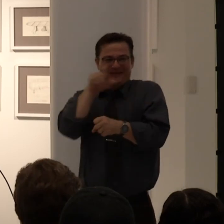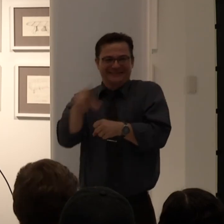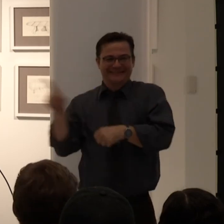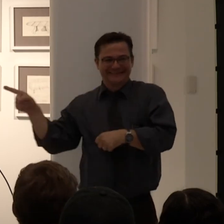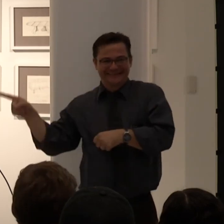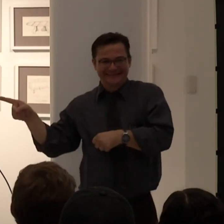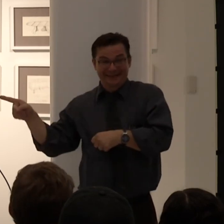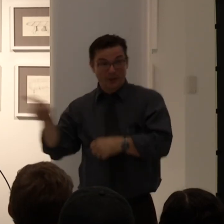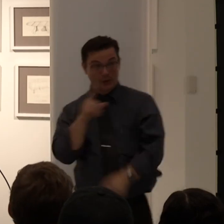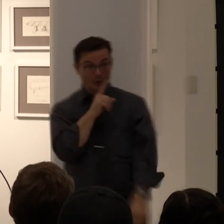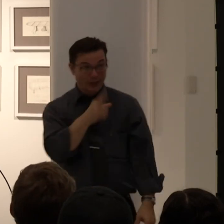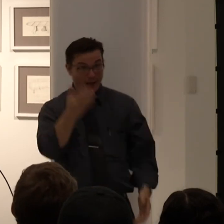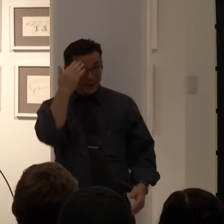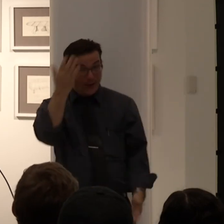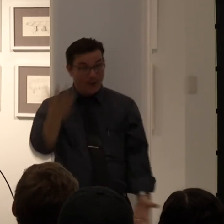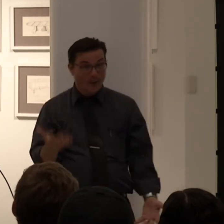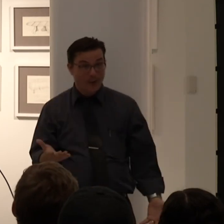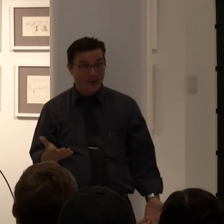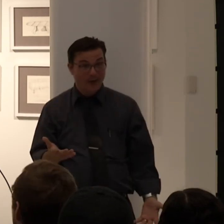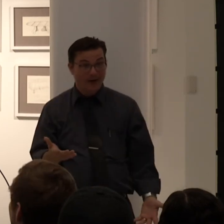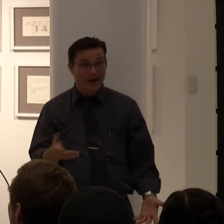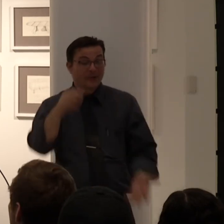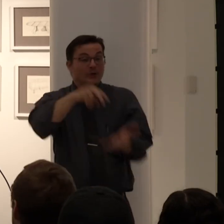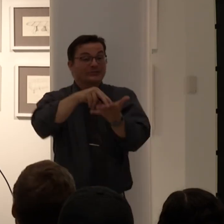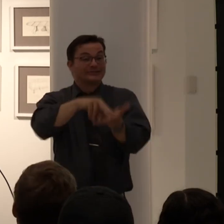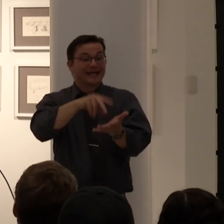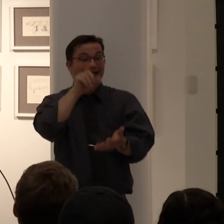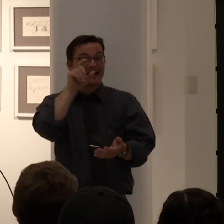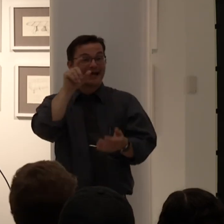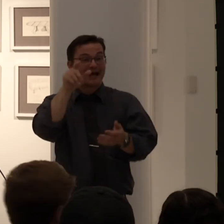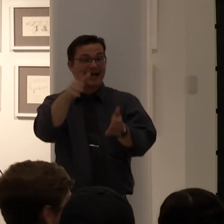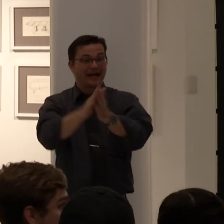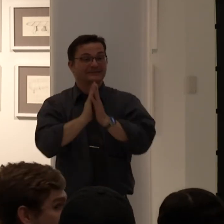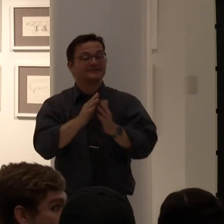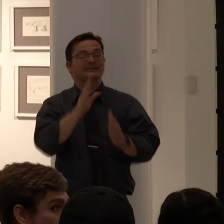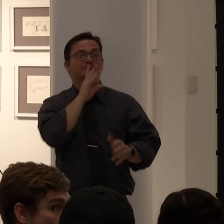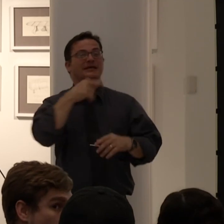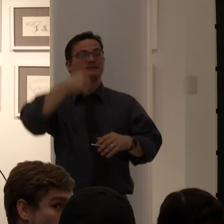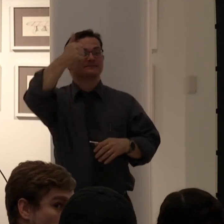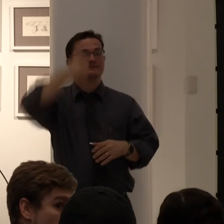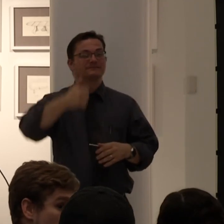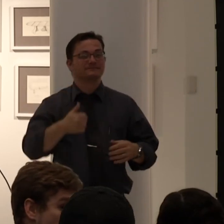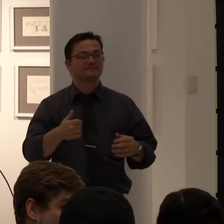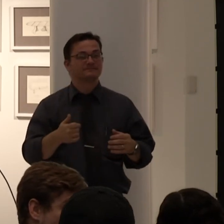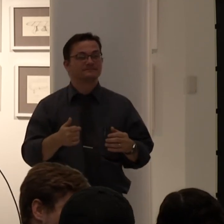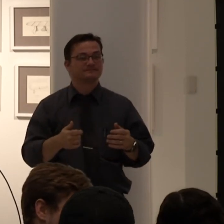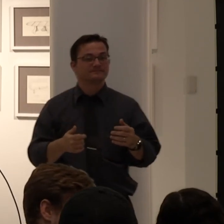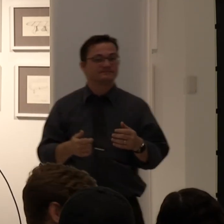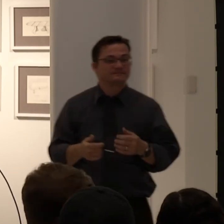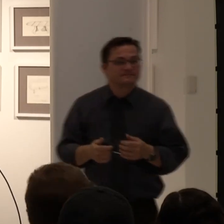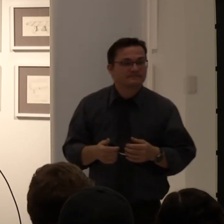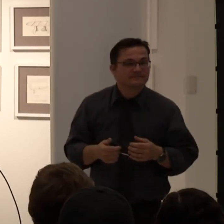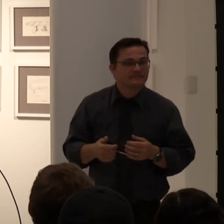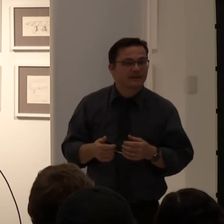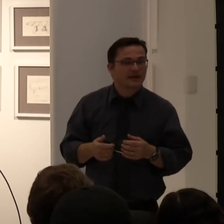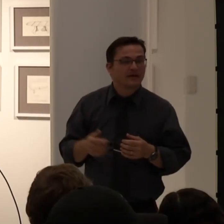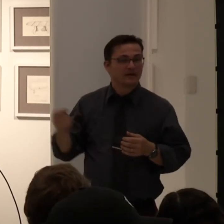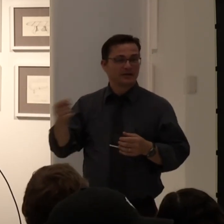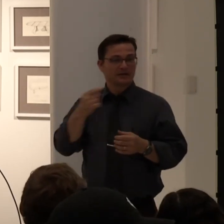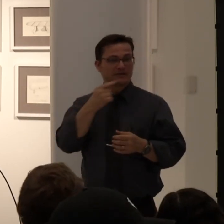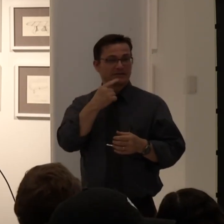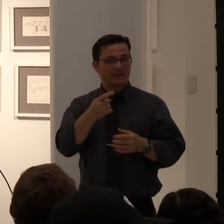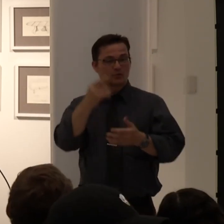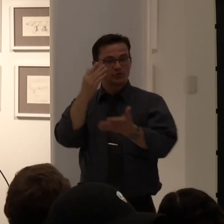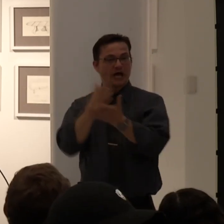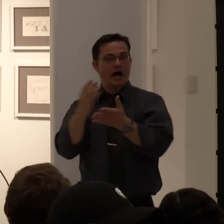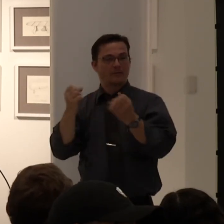You really want to know? You know. But you can stand up and ask it. Just speak up. I wanted to ask, because you say you should stop as